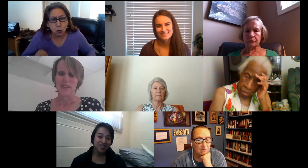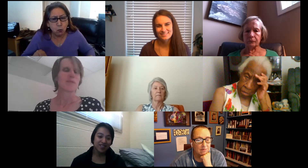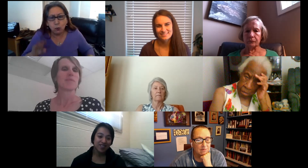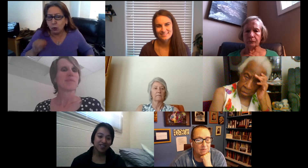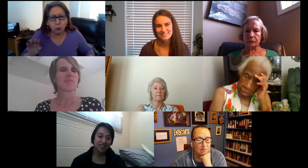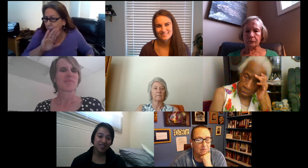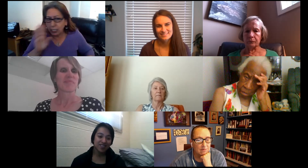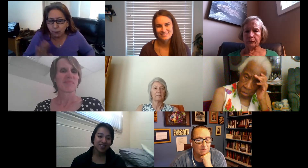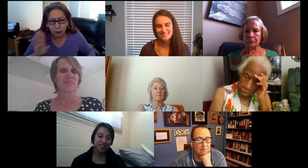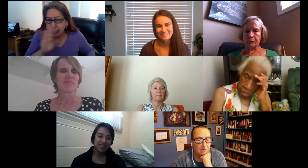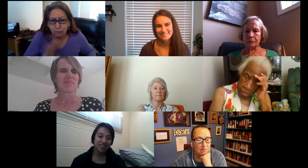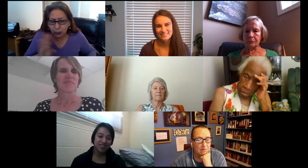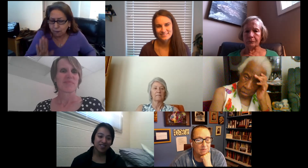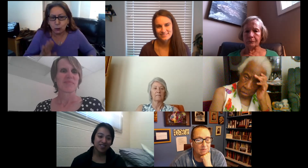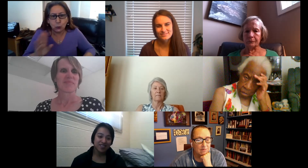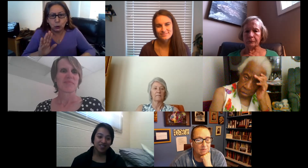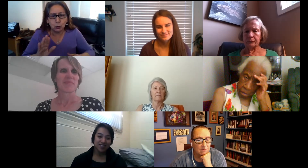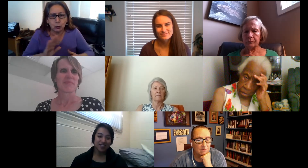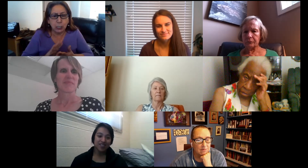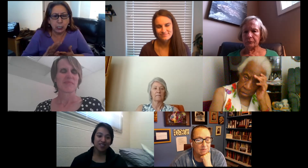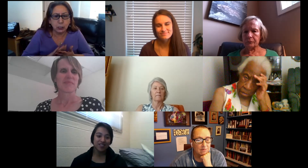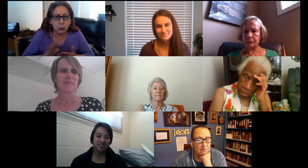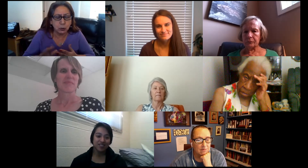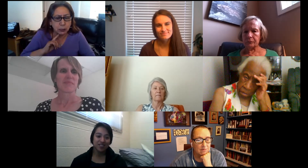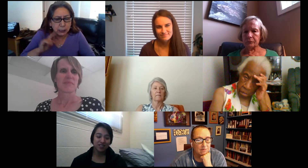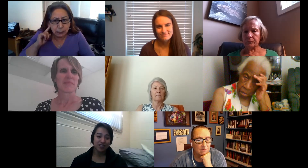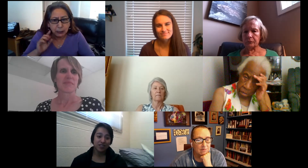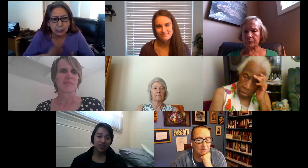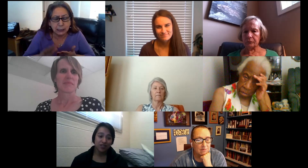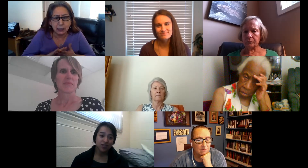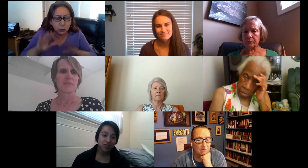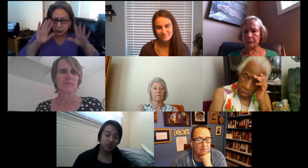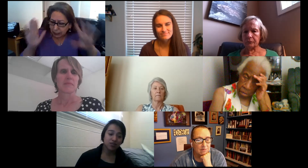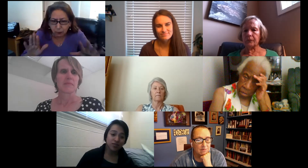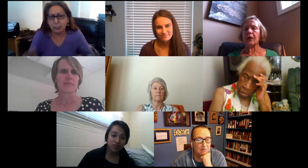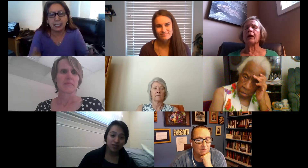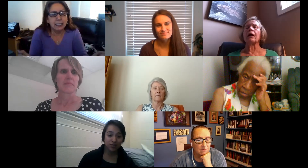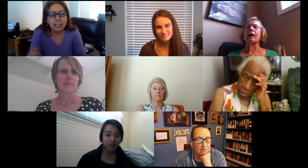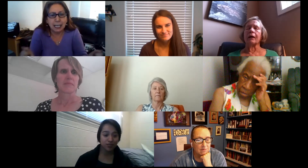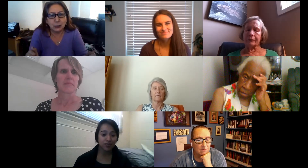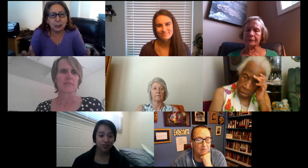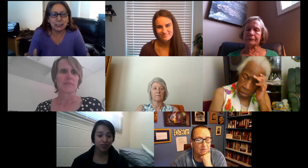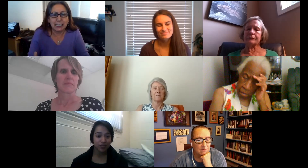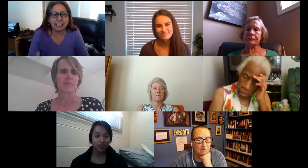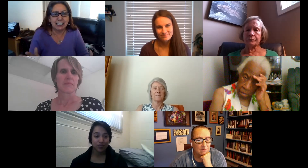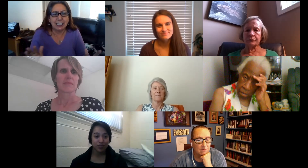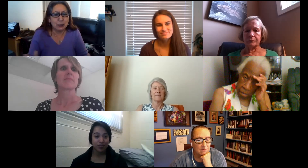no, never use your excuse, your disability as an excuse, never. And I got so upset and I told